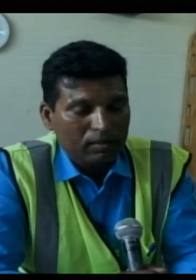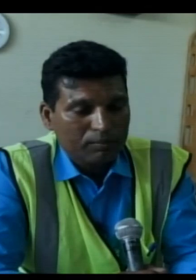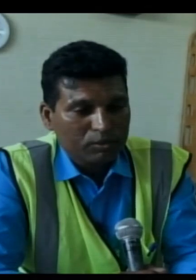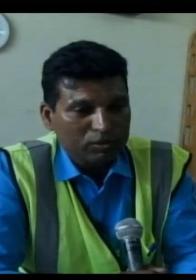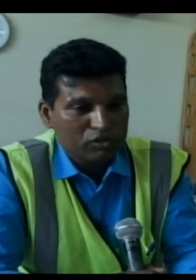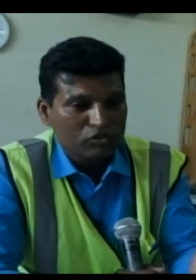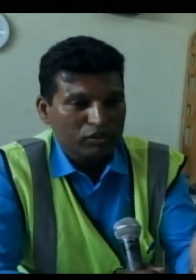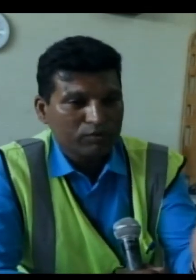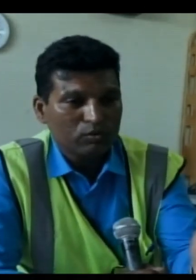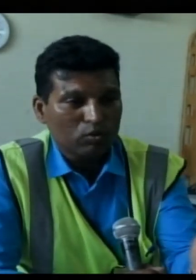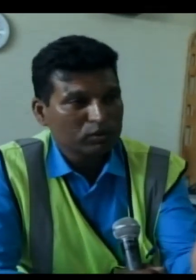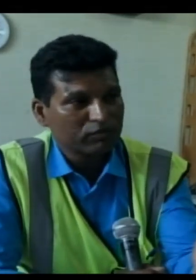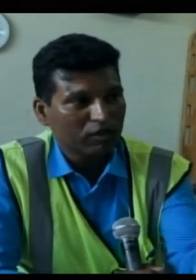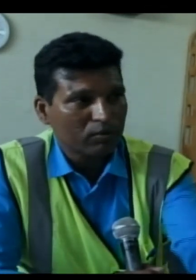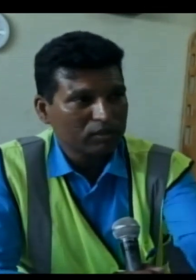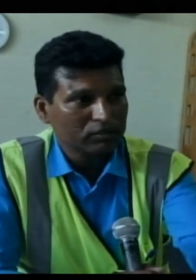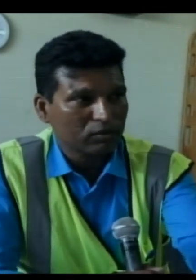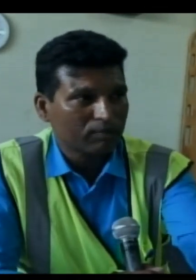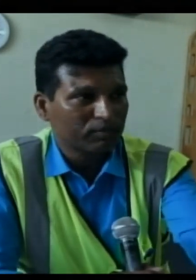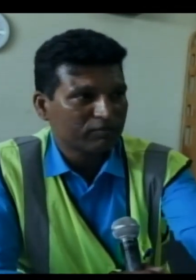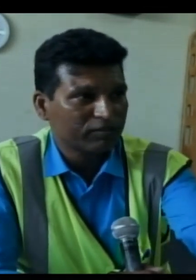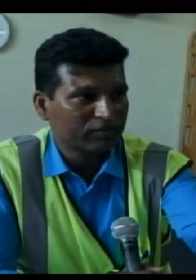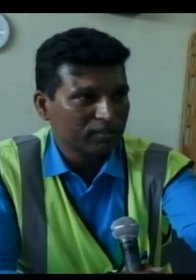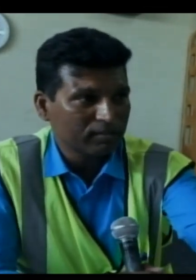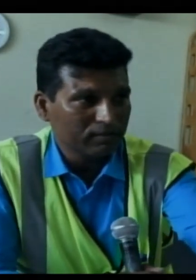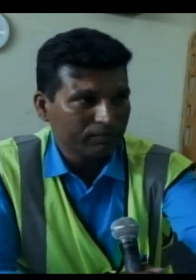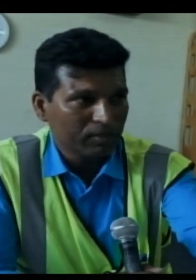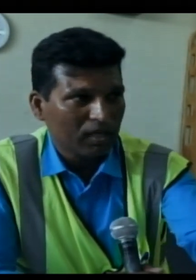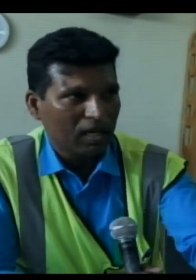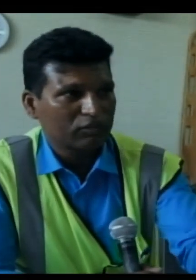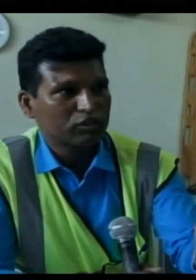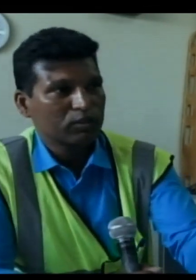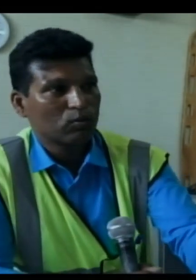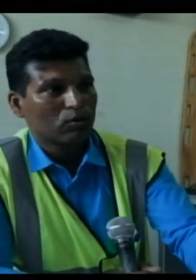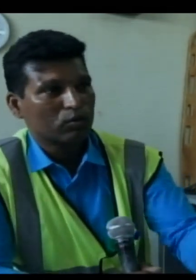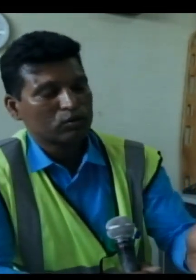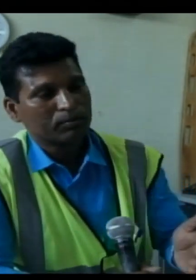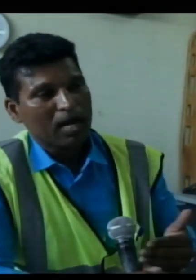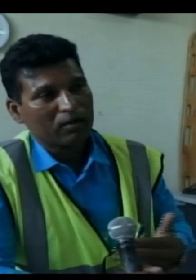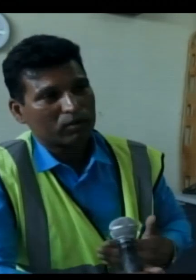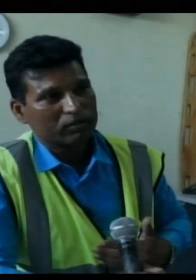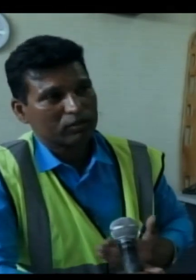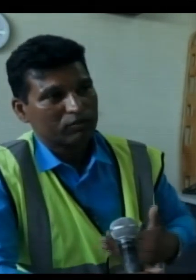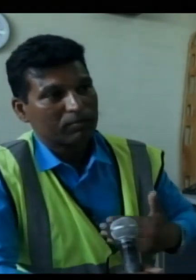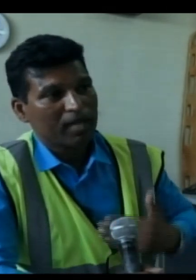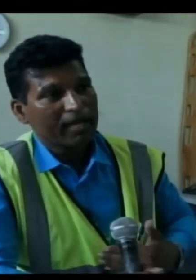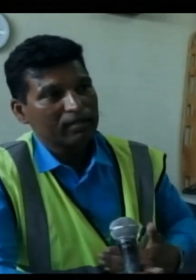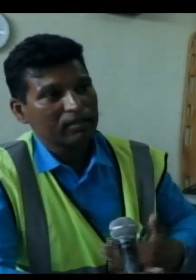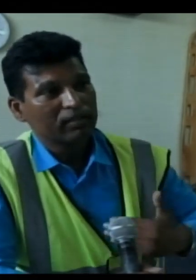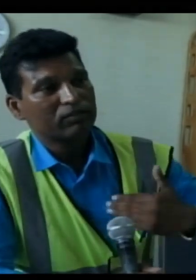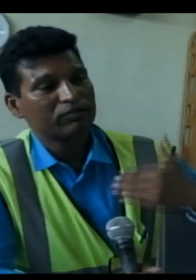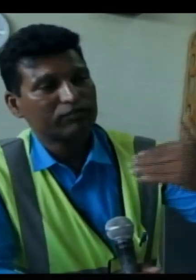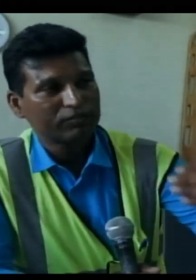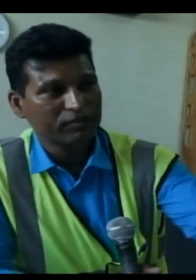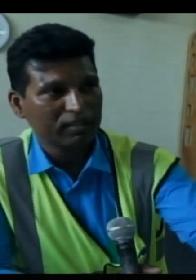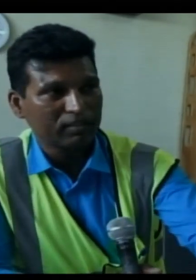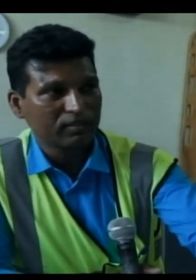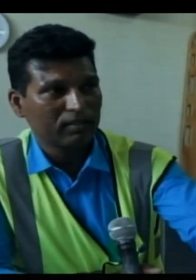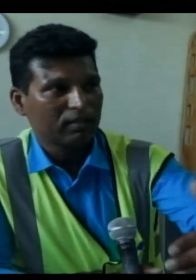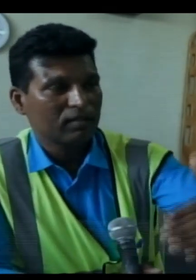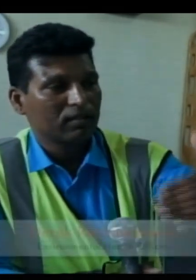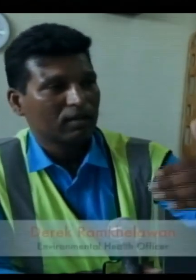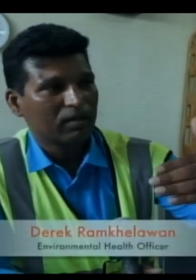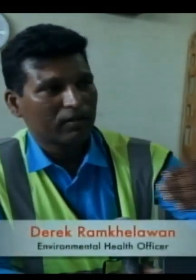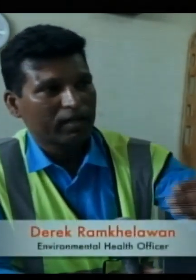quarantine persons 3 rows forward, so up to 15, and 3 rows backward. So from 9 to